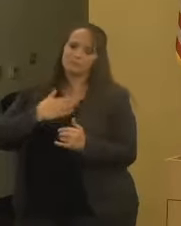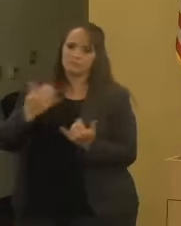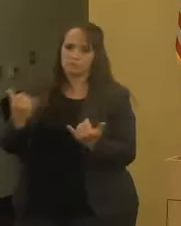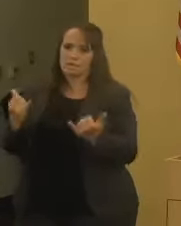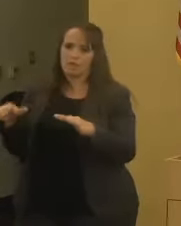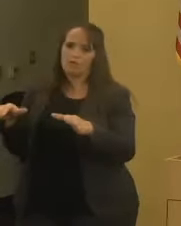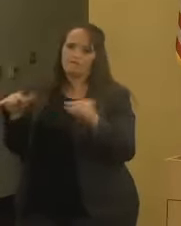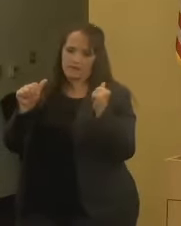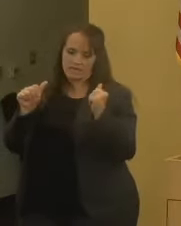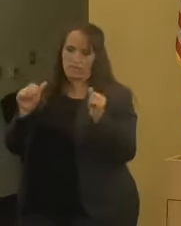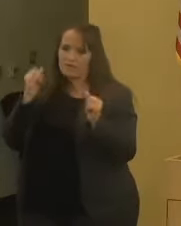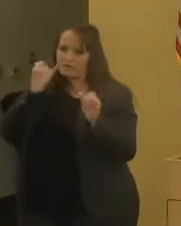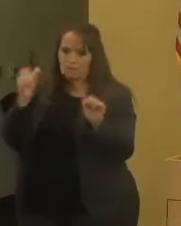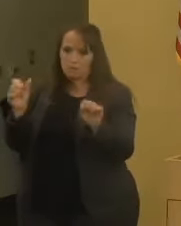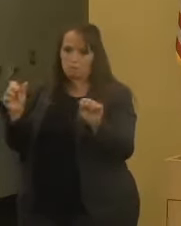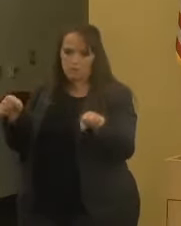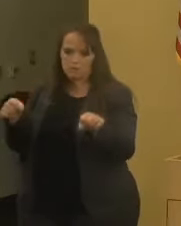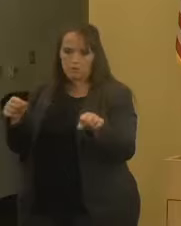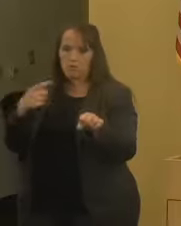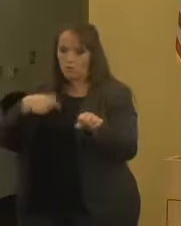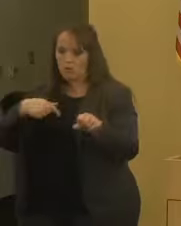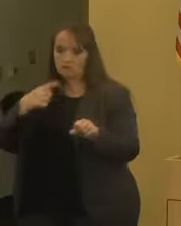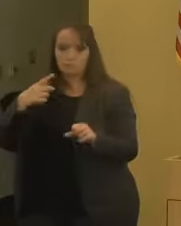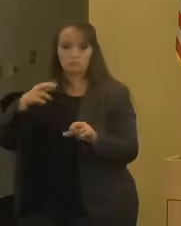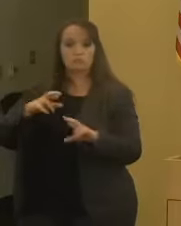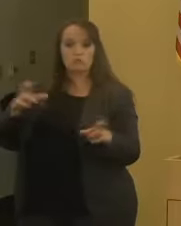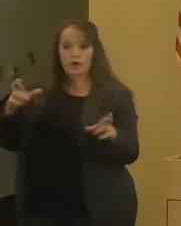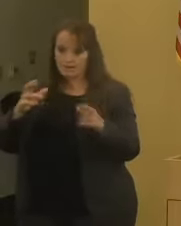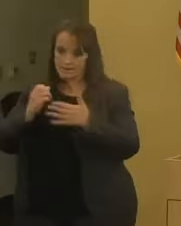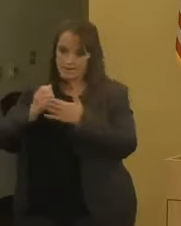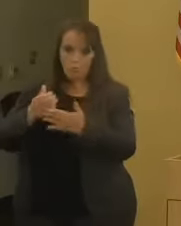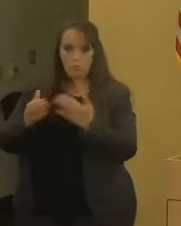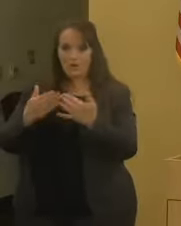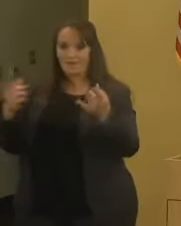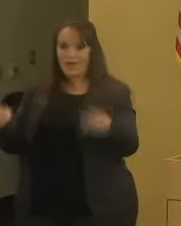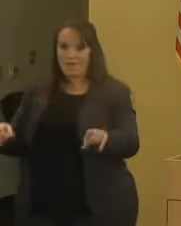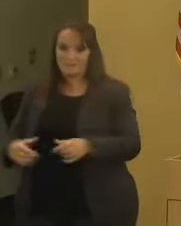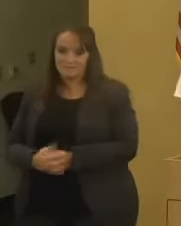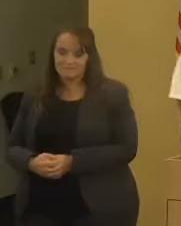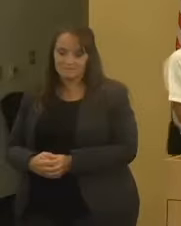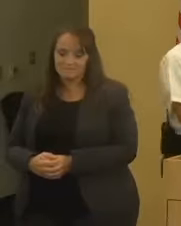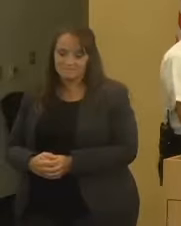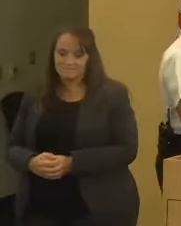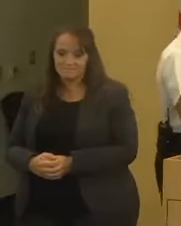can. And we'll be ready and anticipating anything that comes onshore. So thank you.